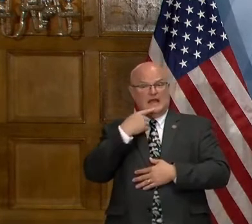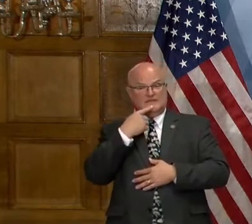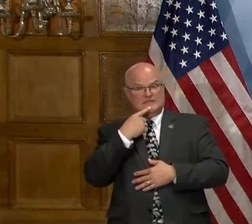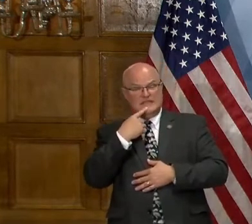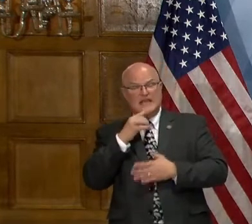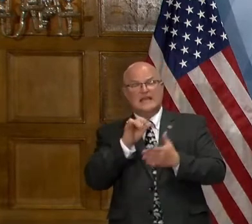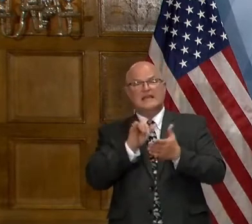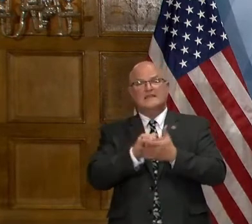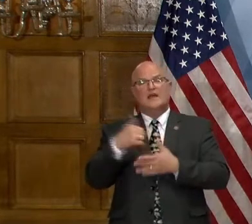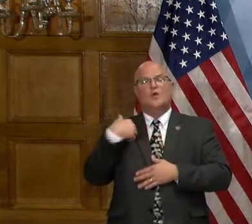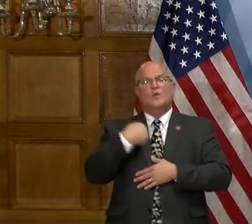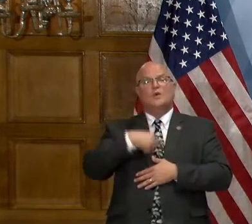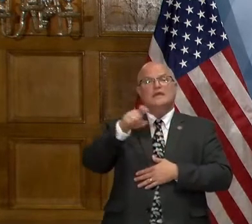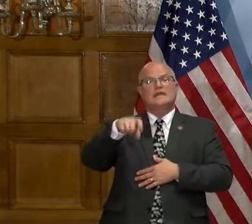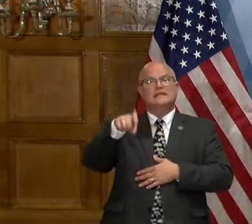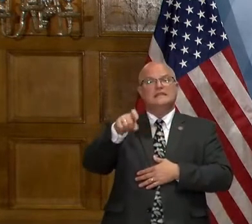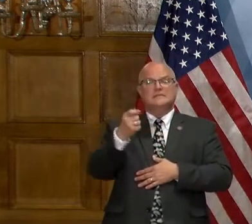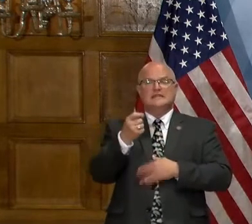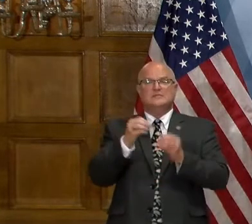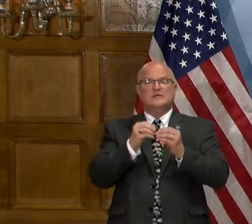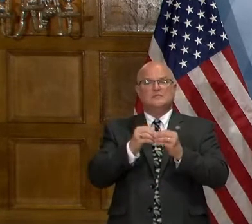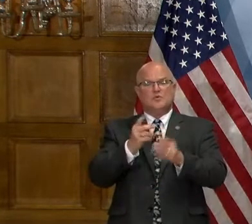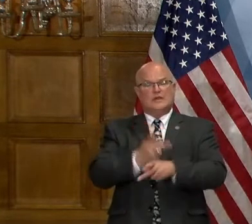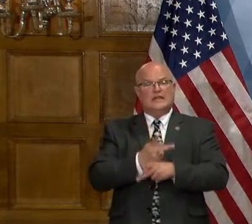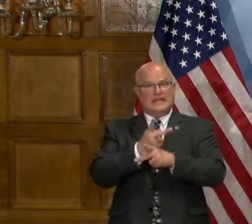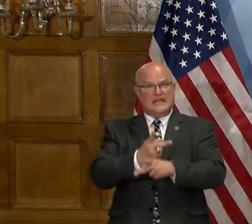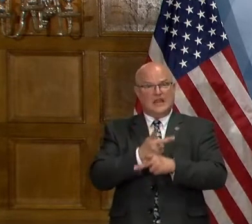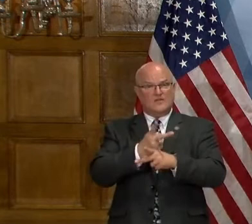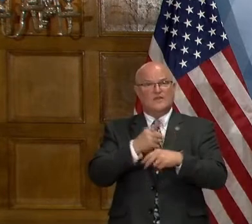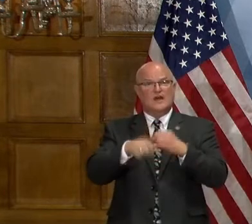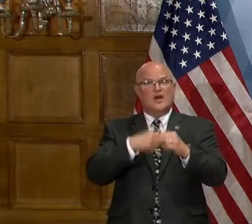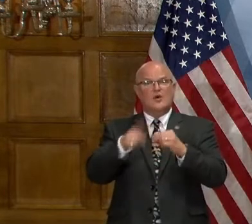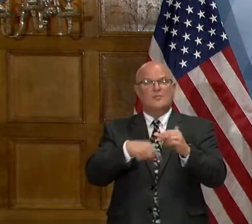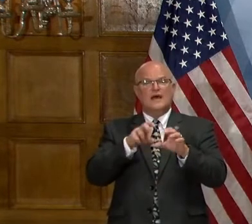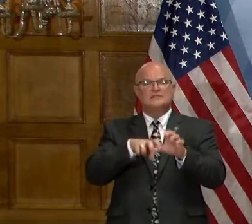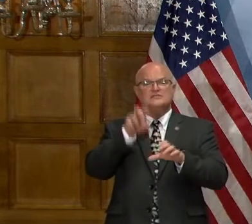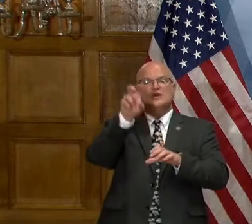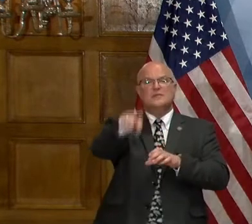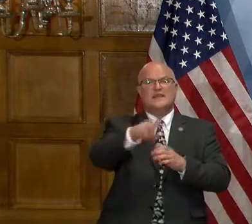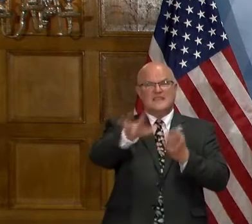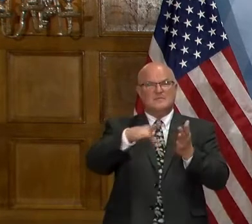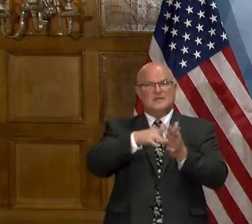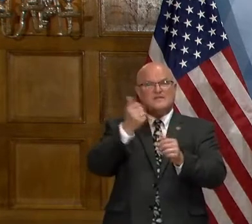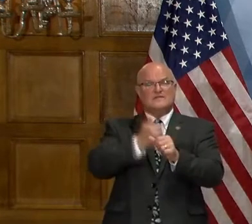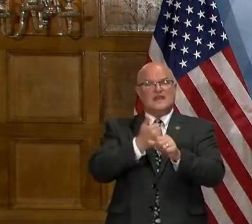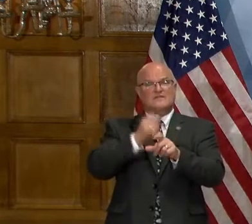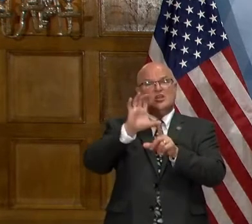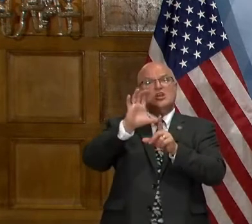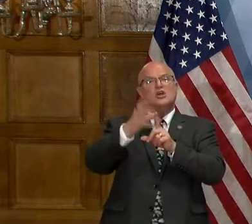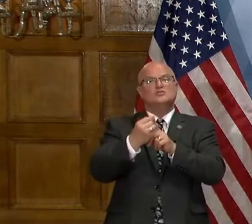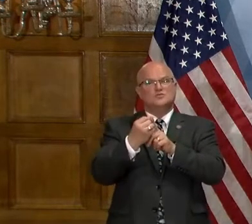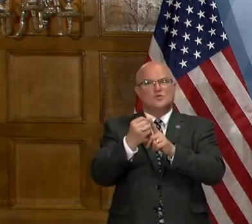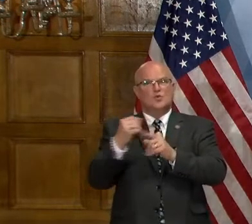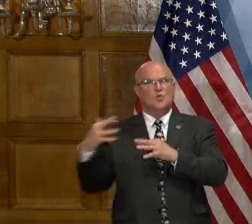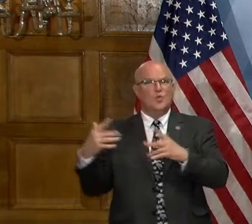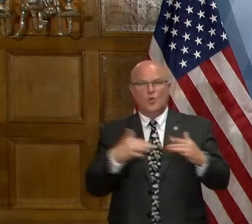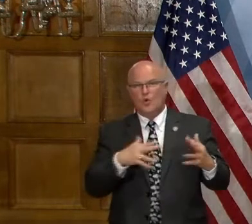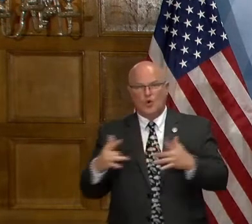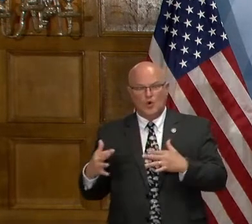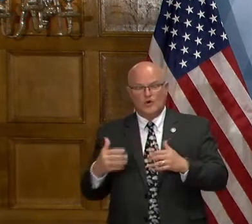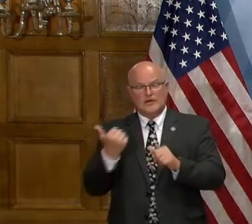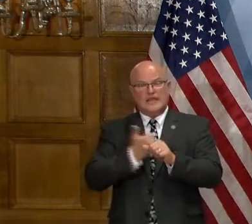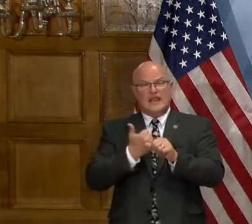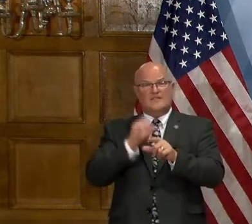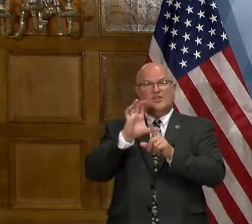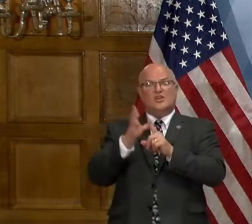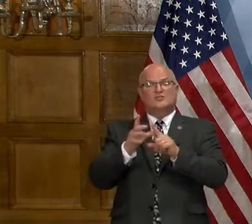is that we should be a little bit more careful about jumping into the middle of every cultural war and every cultural